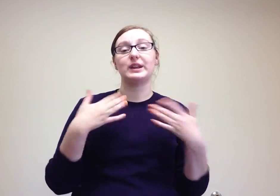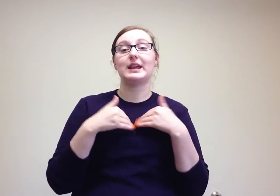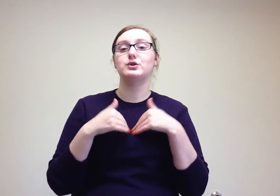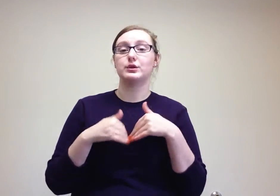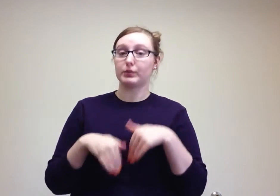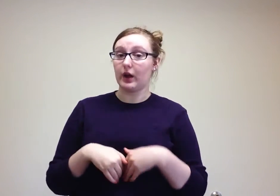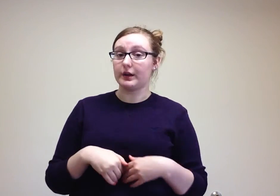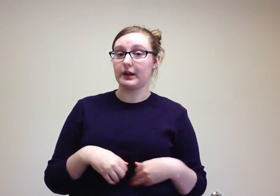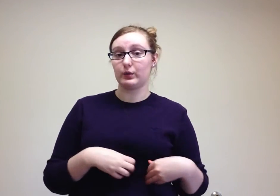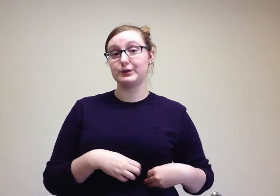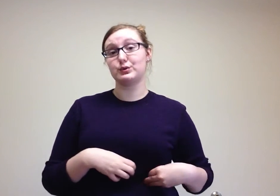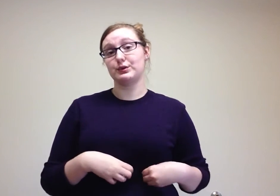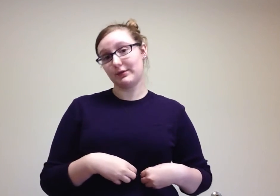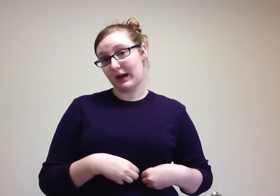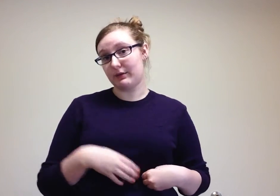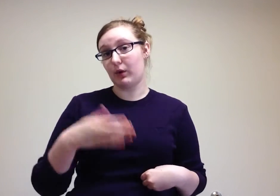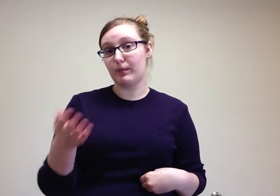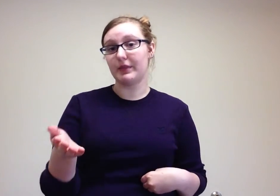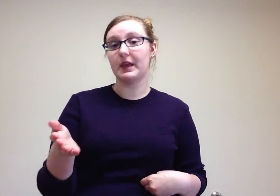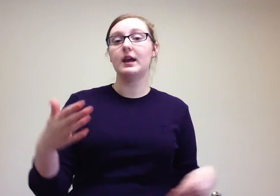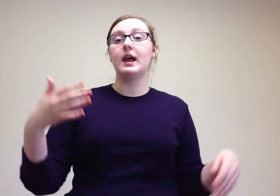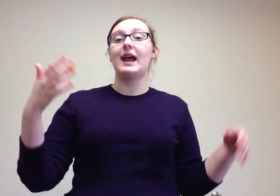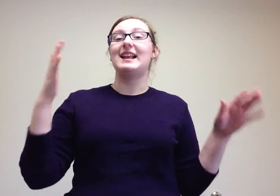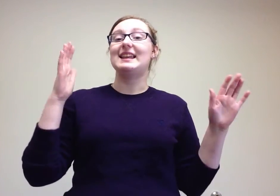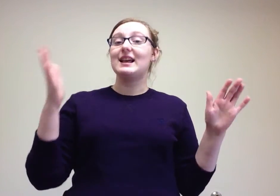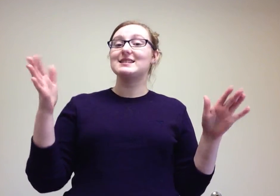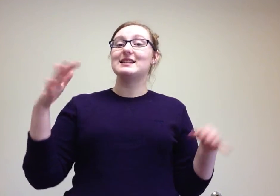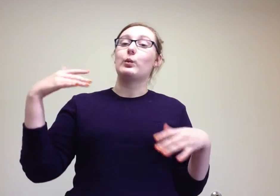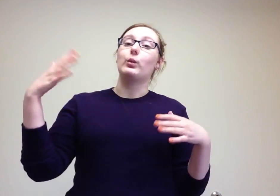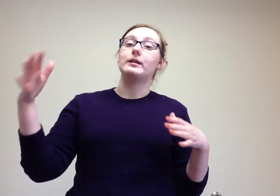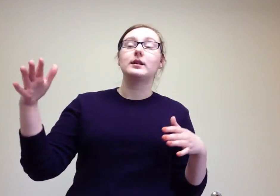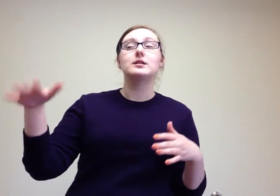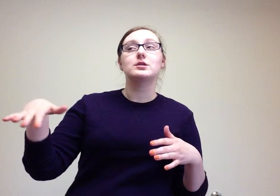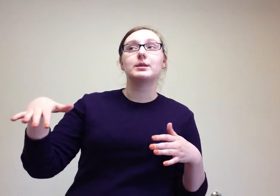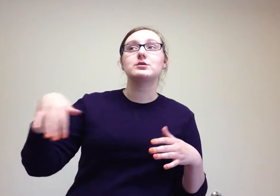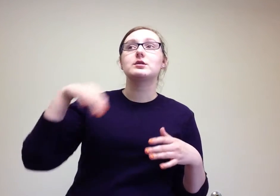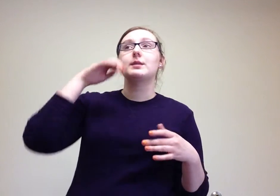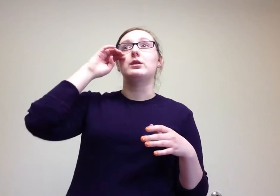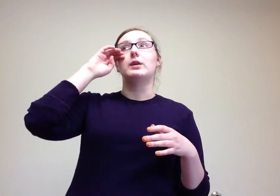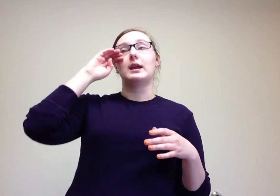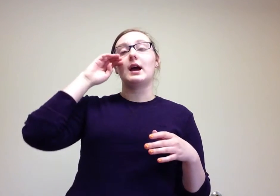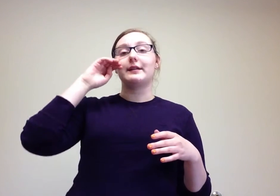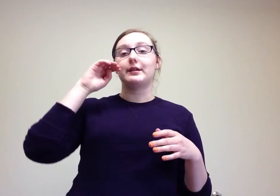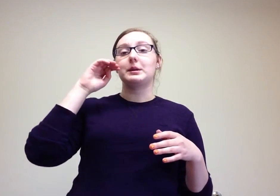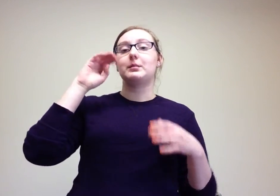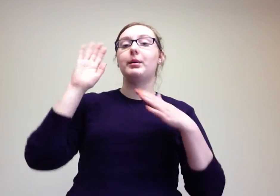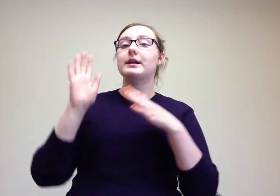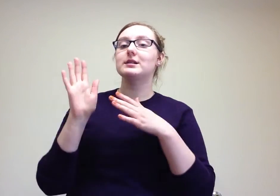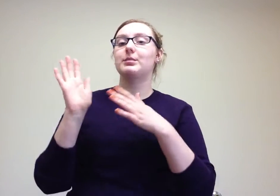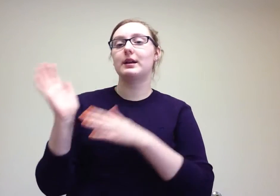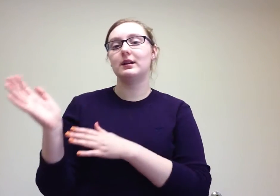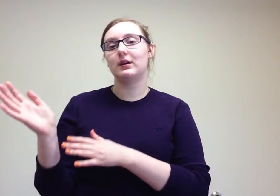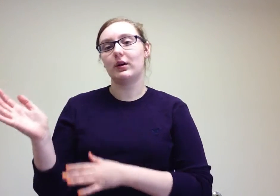get into your blood and will it store in your fat for a whole month? And yes, it will get into your bloodstream and you can get high from it, but depending on